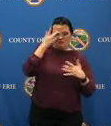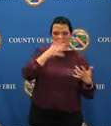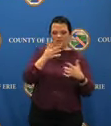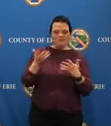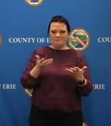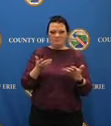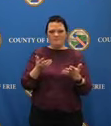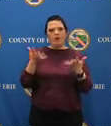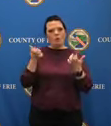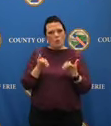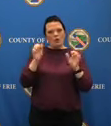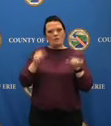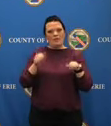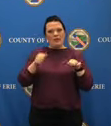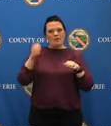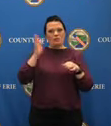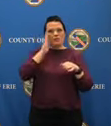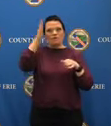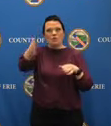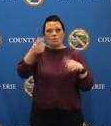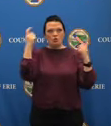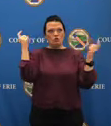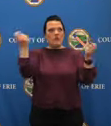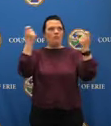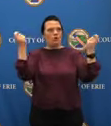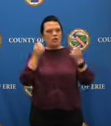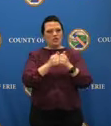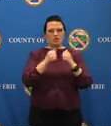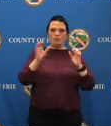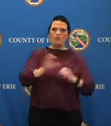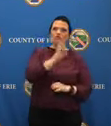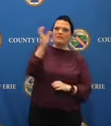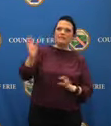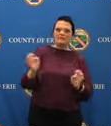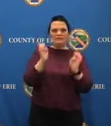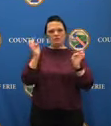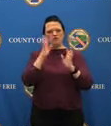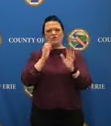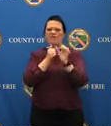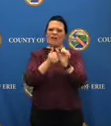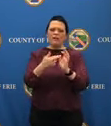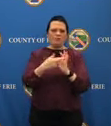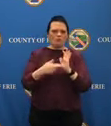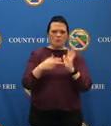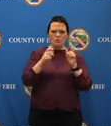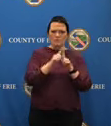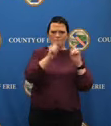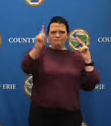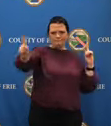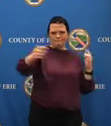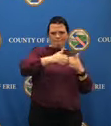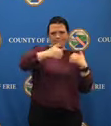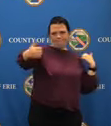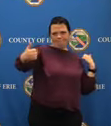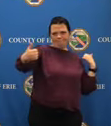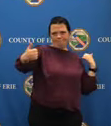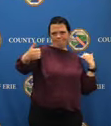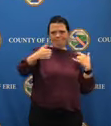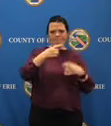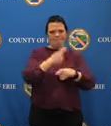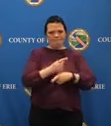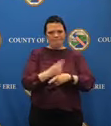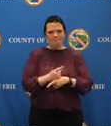celebrate future Easters and Christmases. So we just ask everyone to follow the rules of physical distancing and proper social